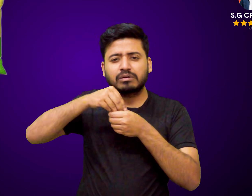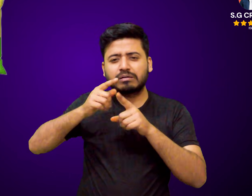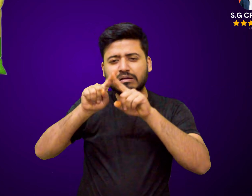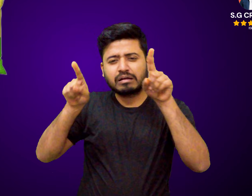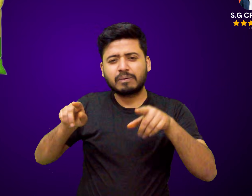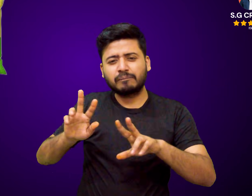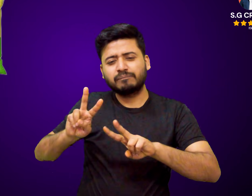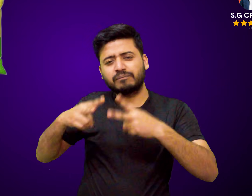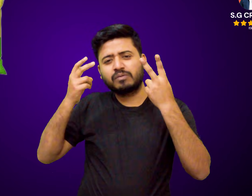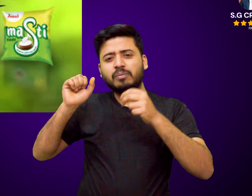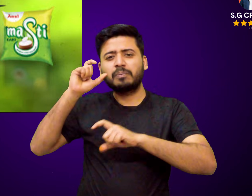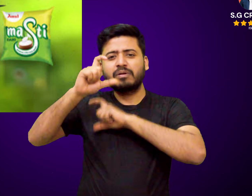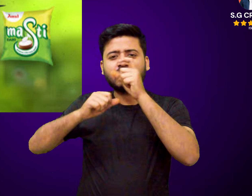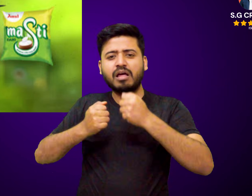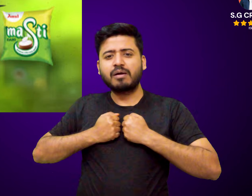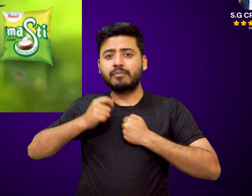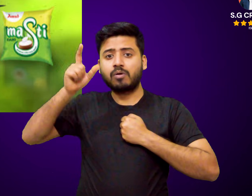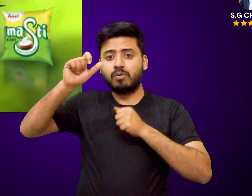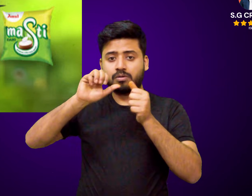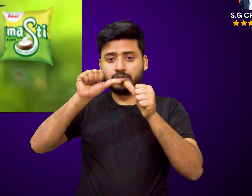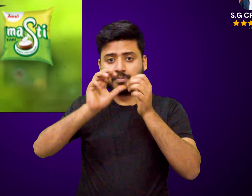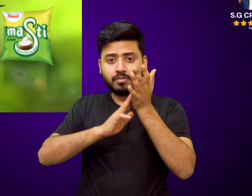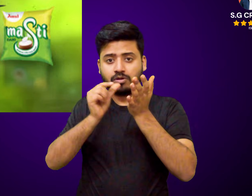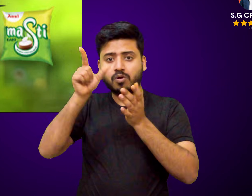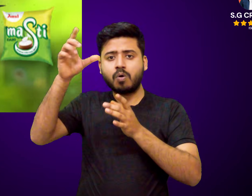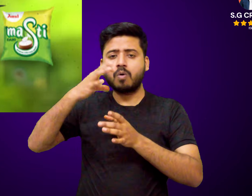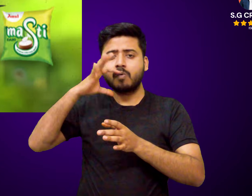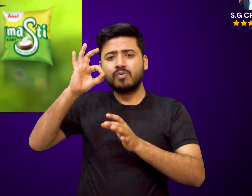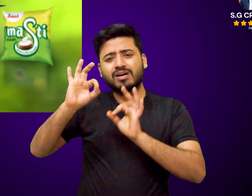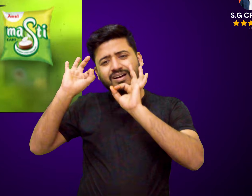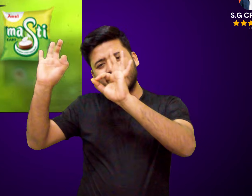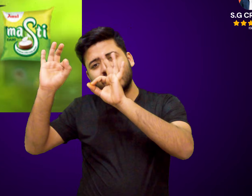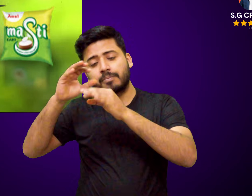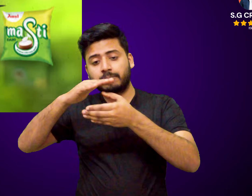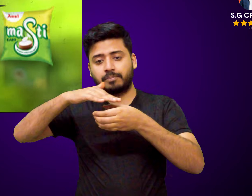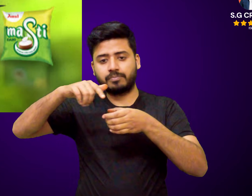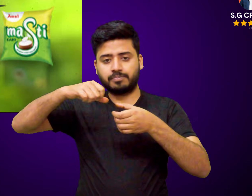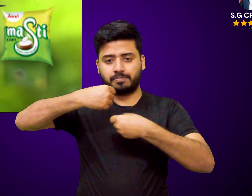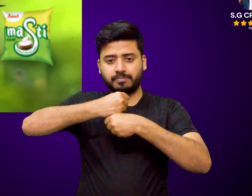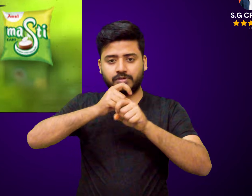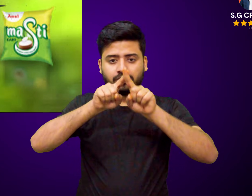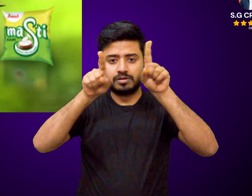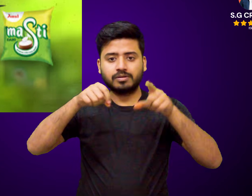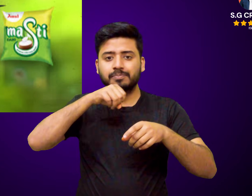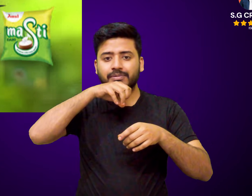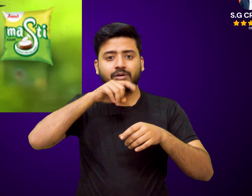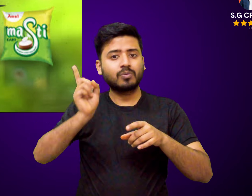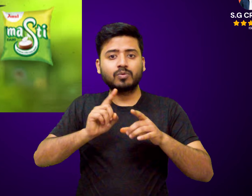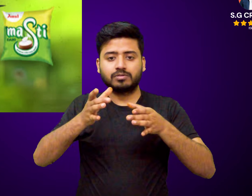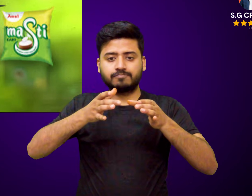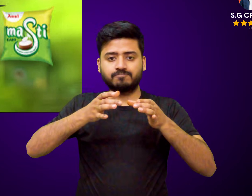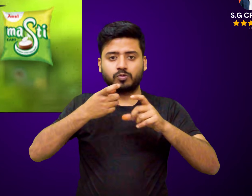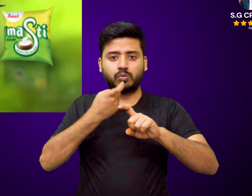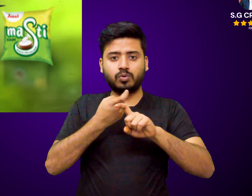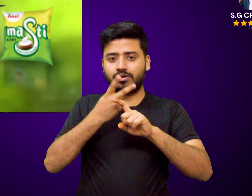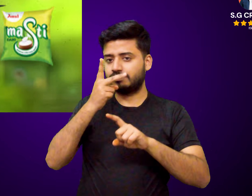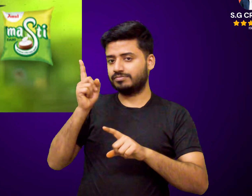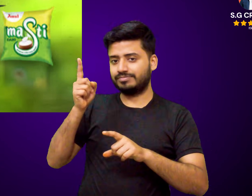and bacteria, making the product safe for direct consumption without boiling. Quality certifications. Amul's manufacturing plants